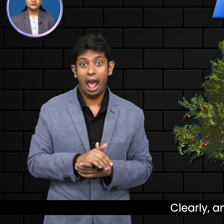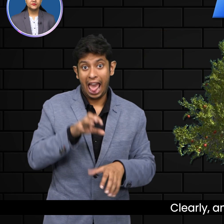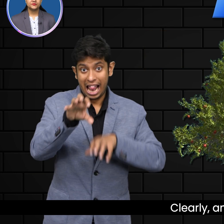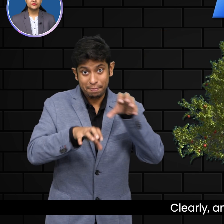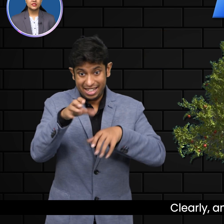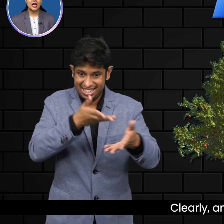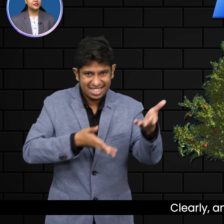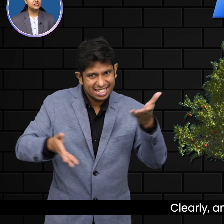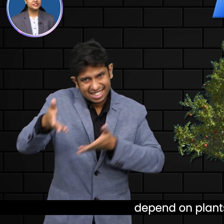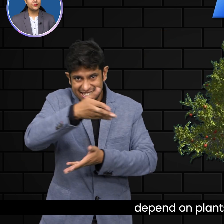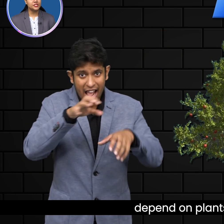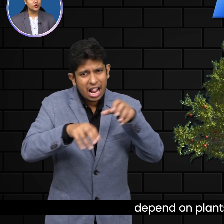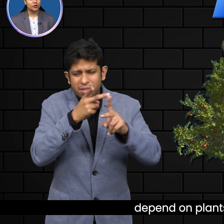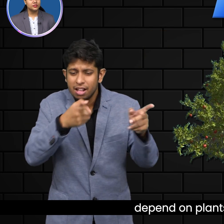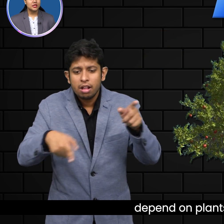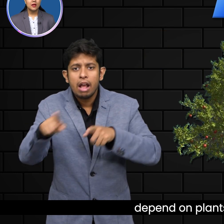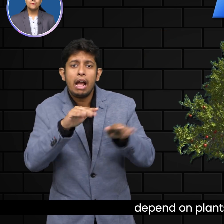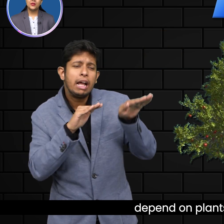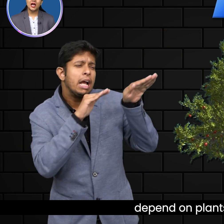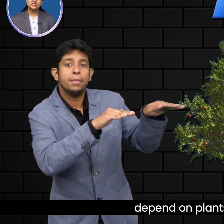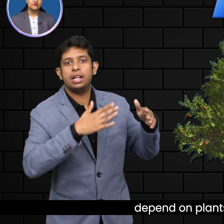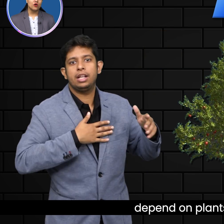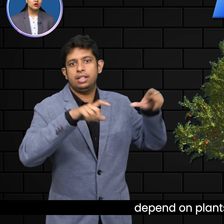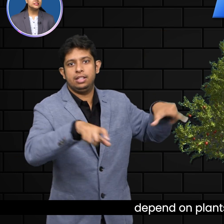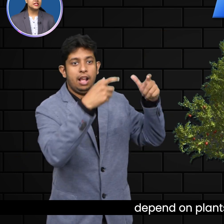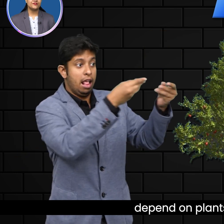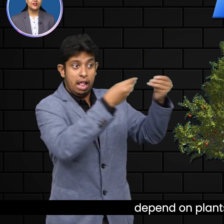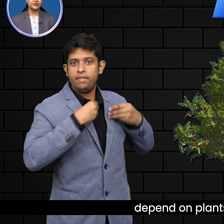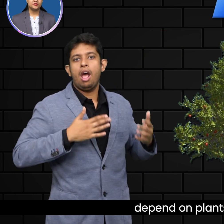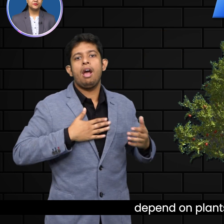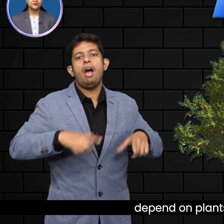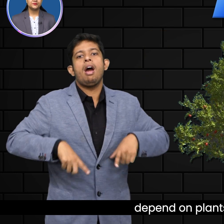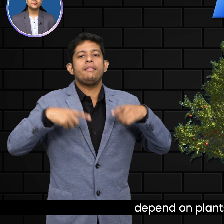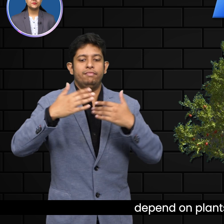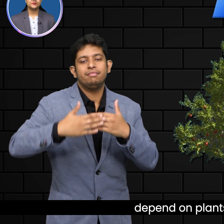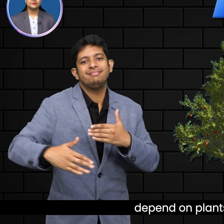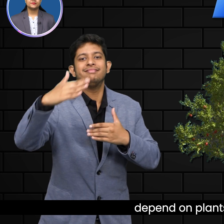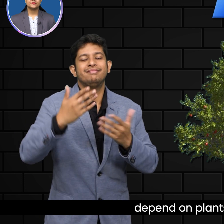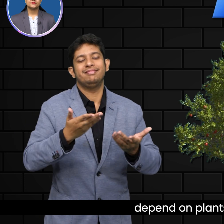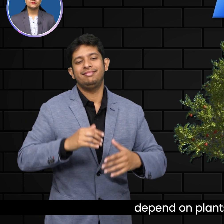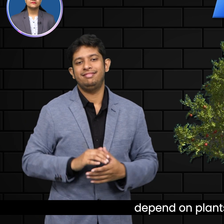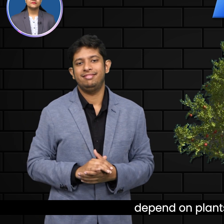Clearly, animals depend on plants for survival.